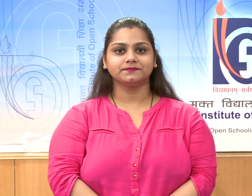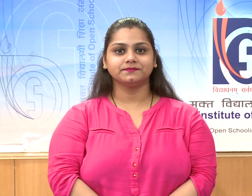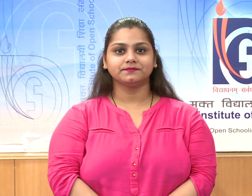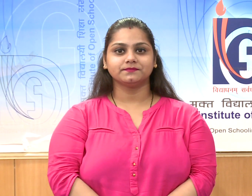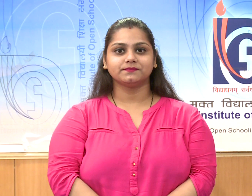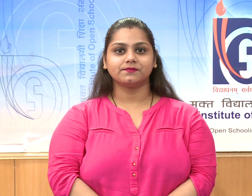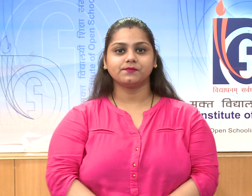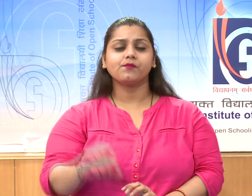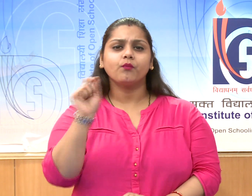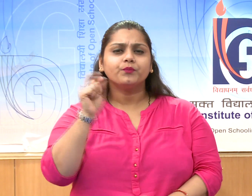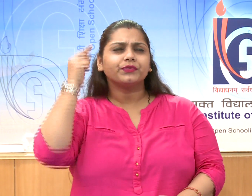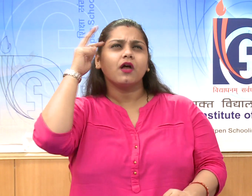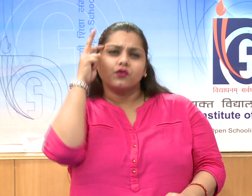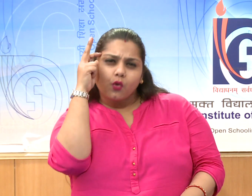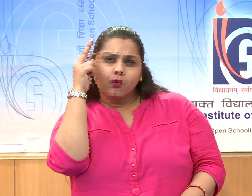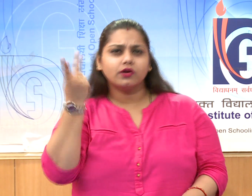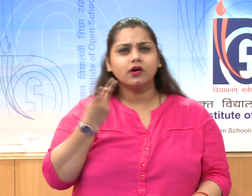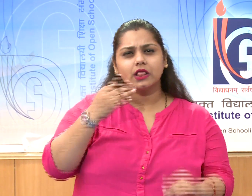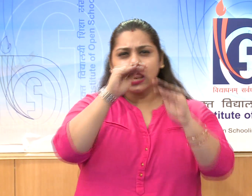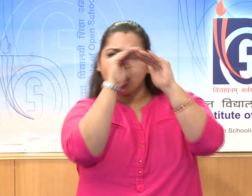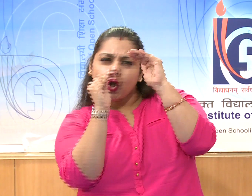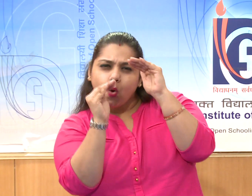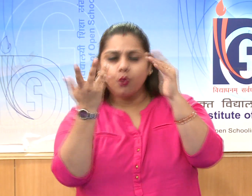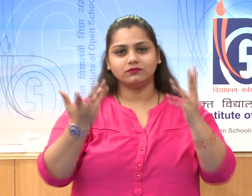was no doubt somewhat low.